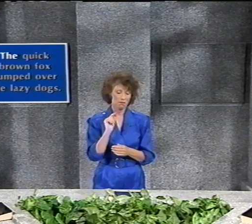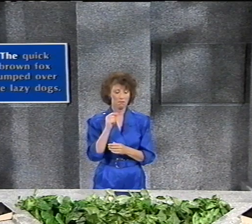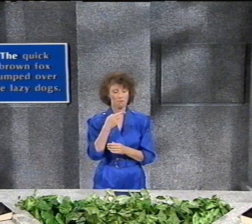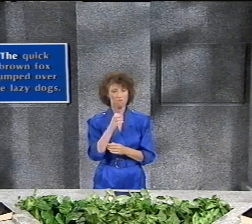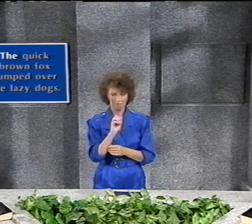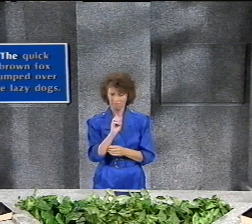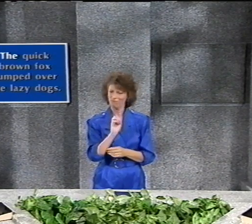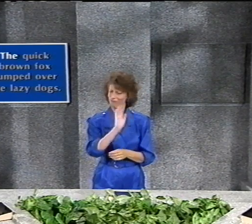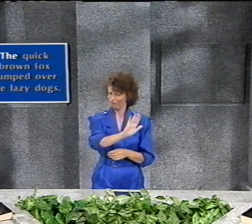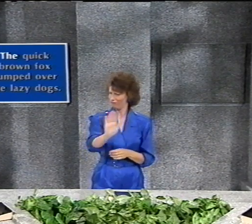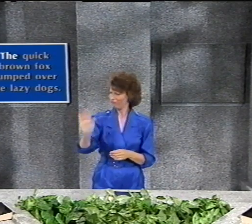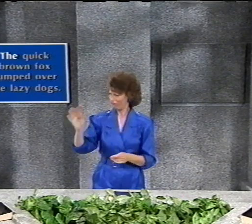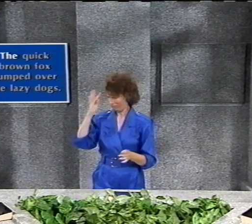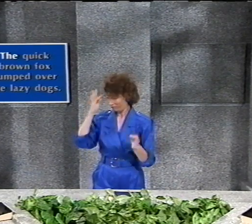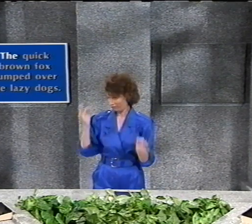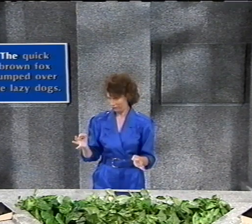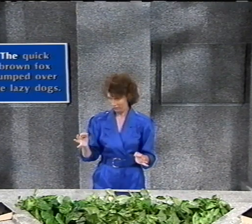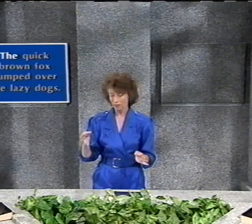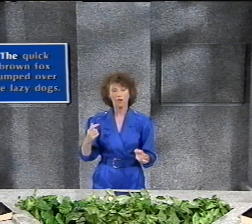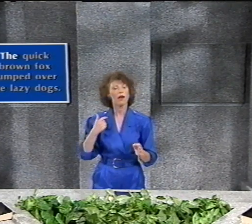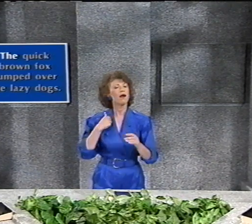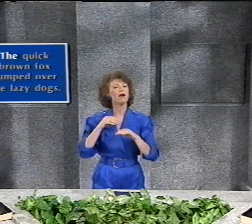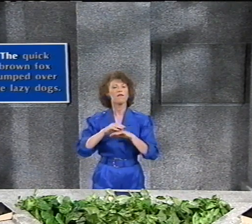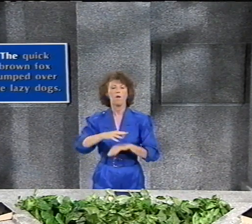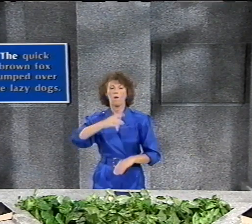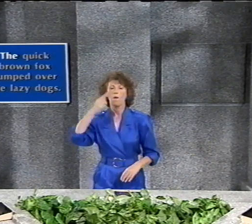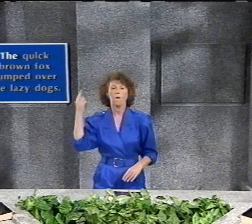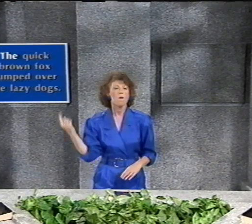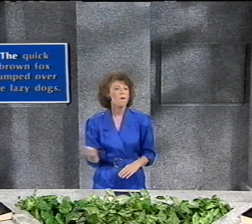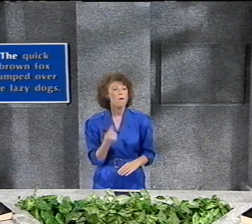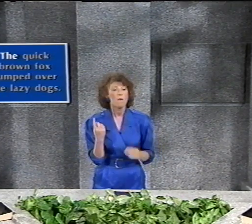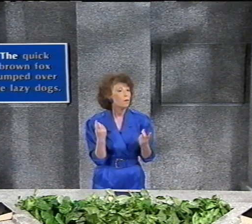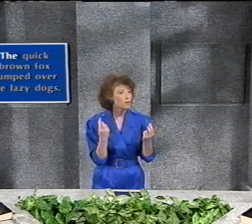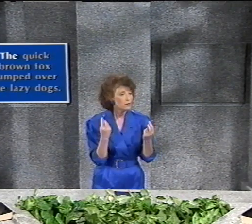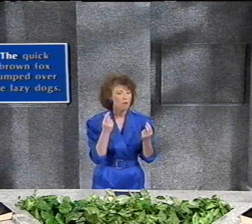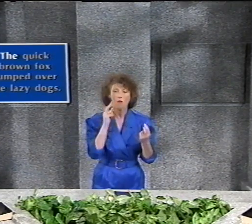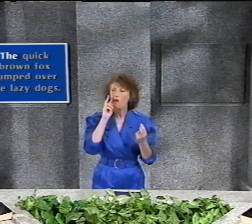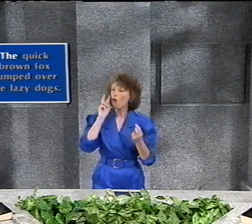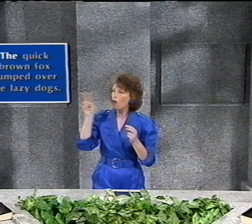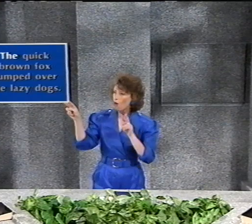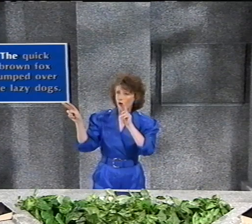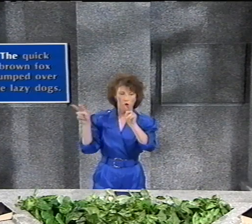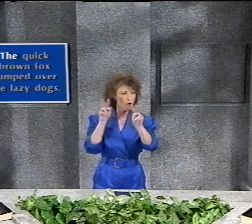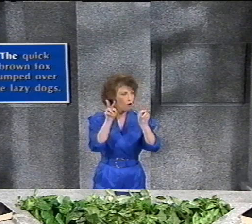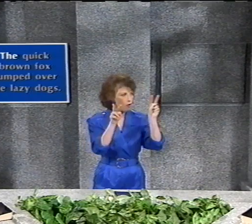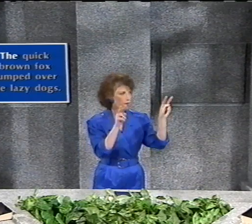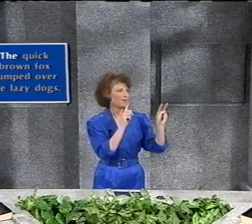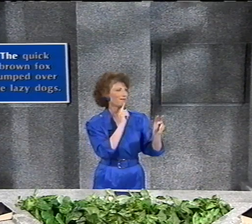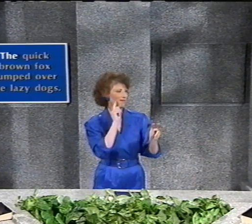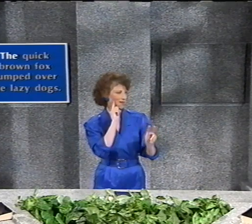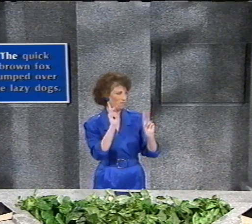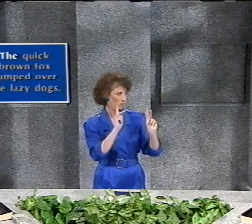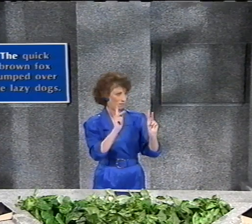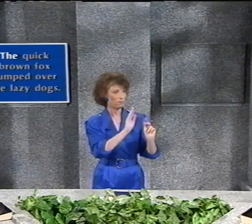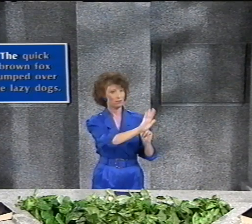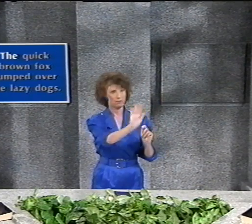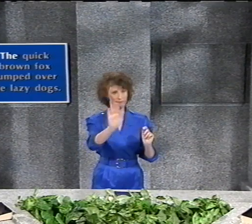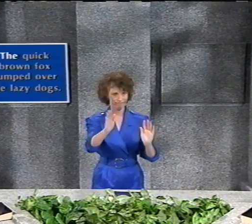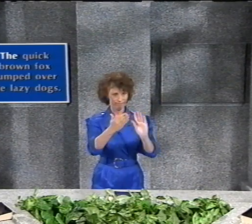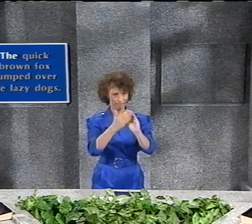sideways. I encourage you to always look at the deaf people in your community as your models